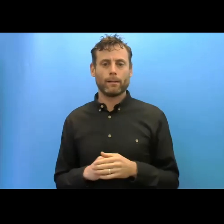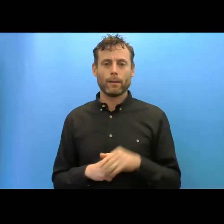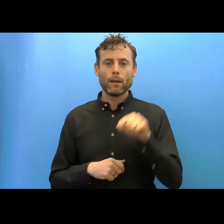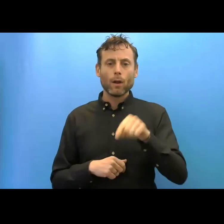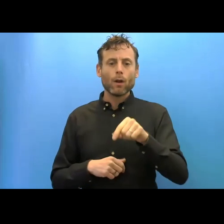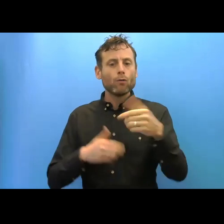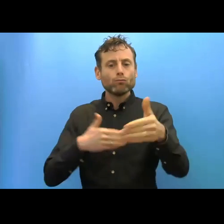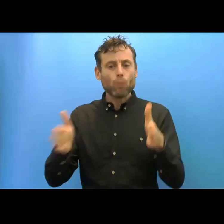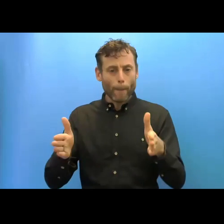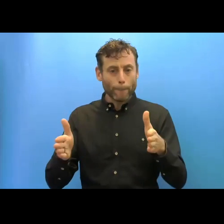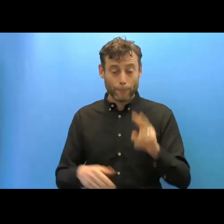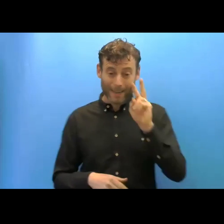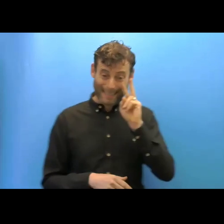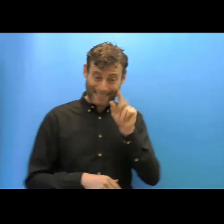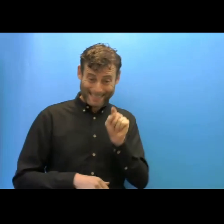as you can see on the screen,